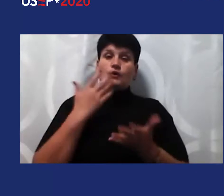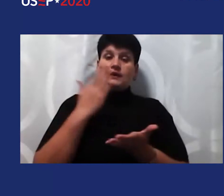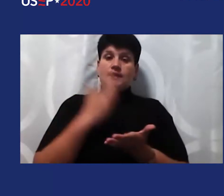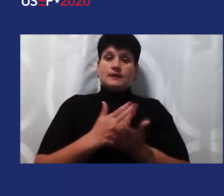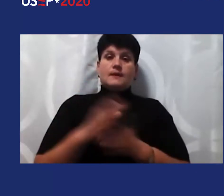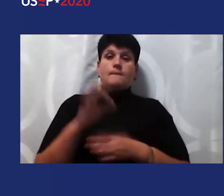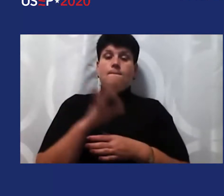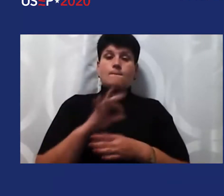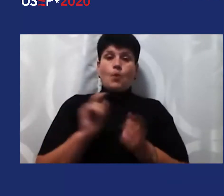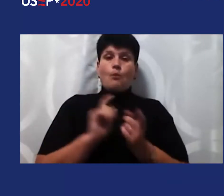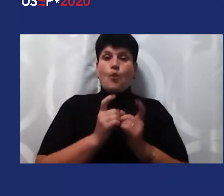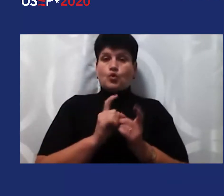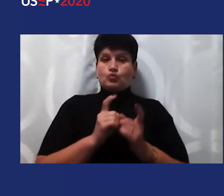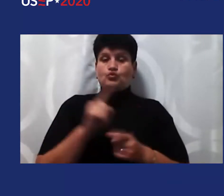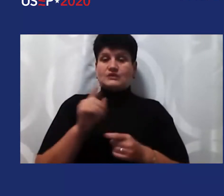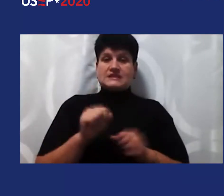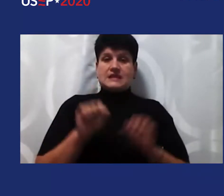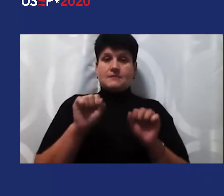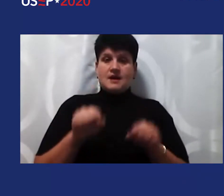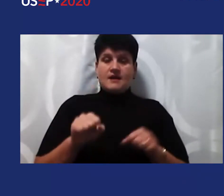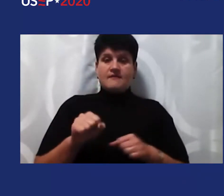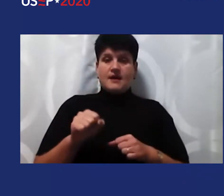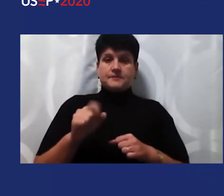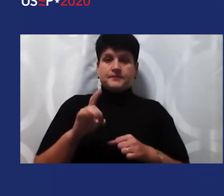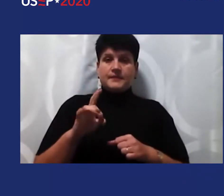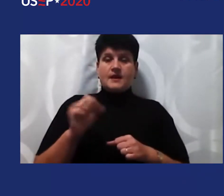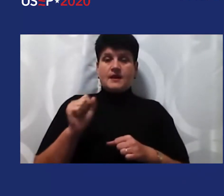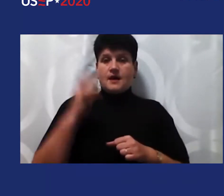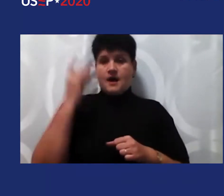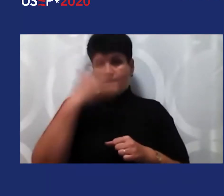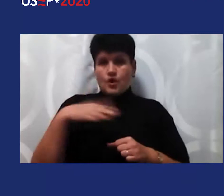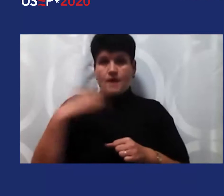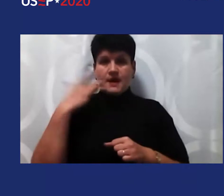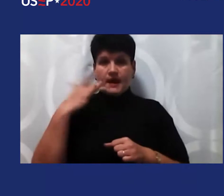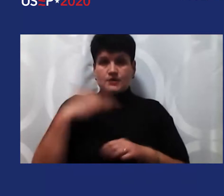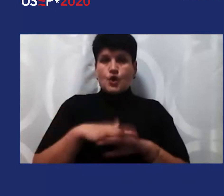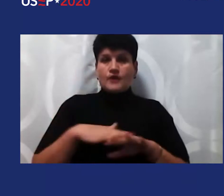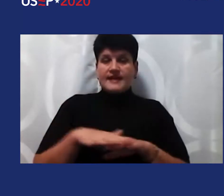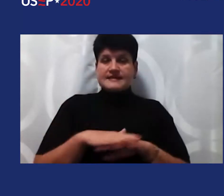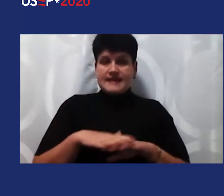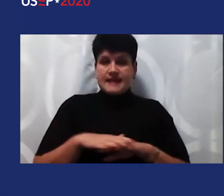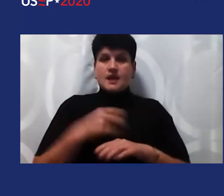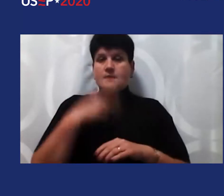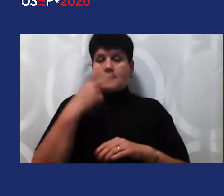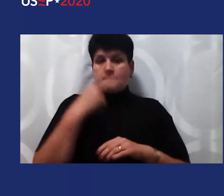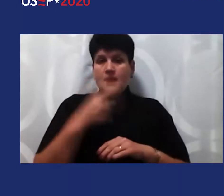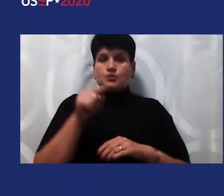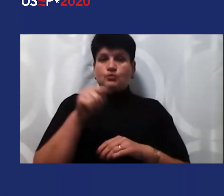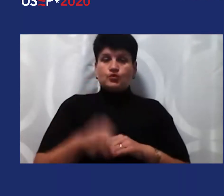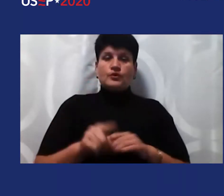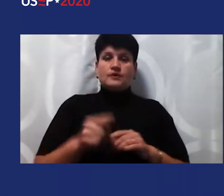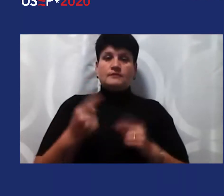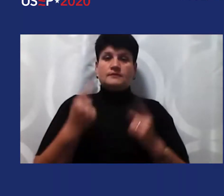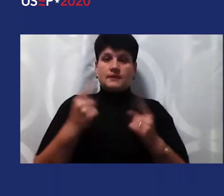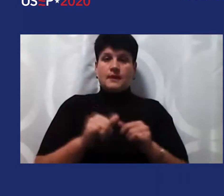era. Whereas in the United States, history matters applies to the fight for right